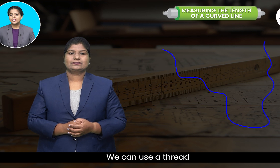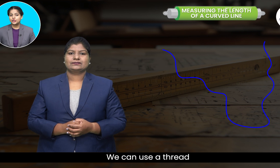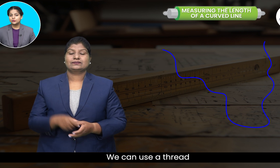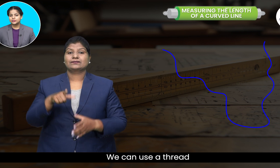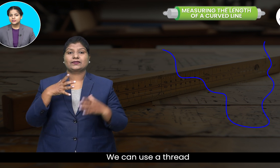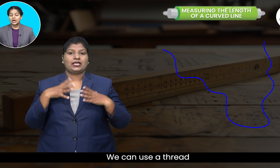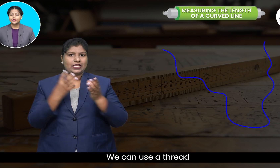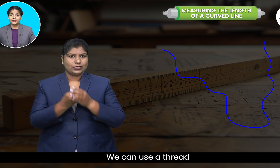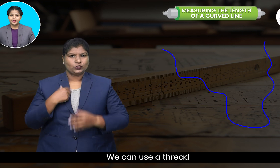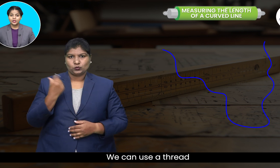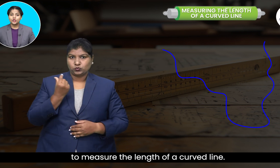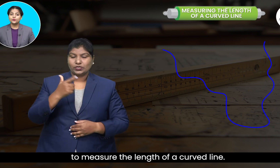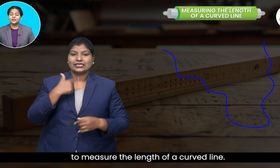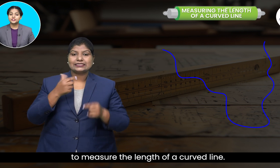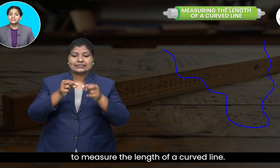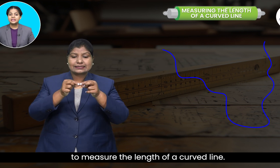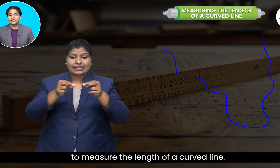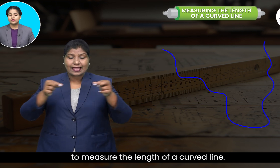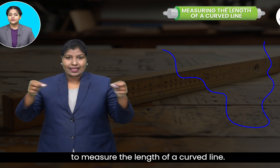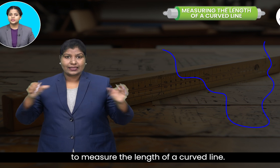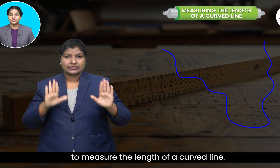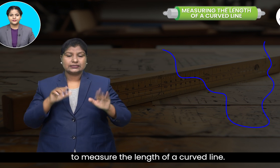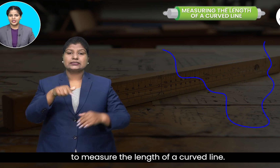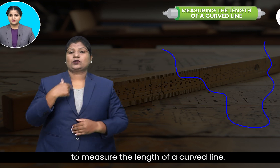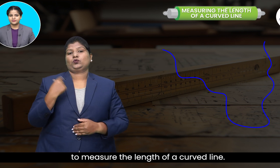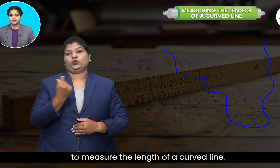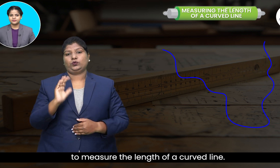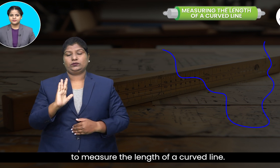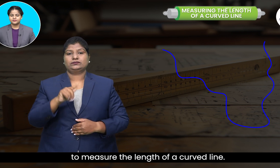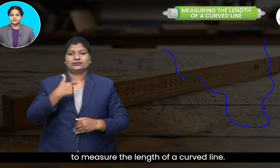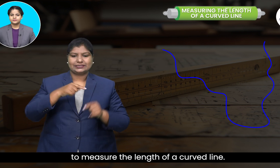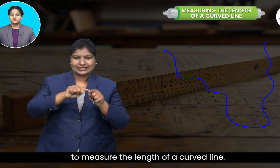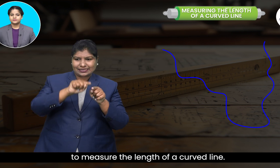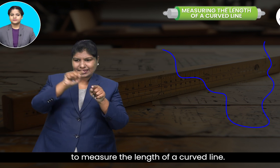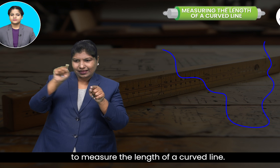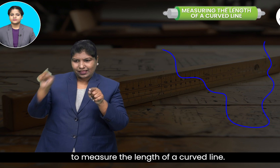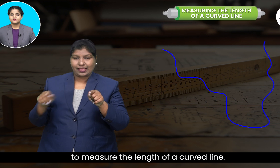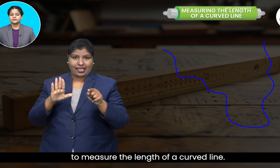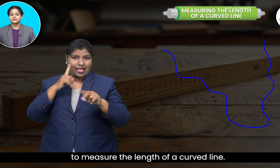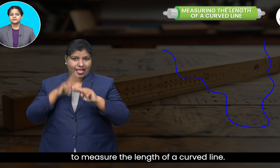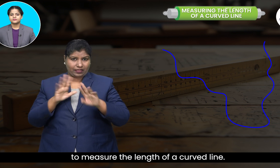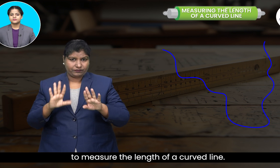We can use a thread to measure the length of a curved line.